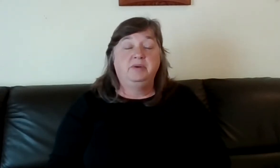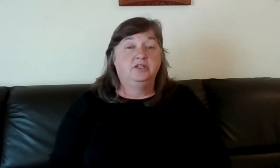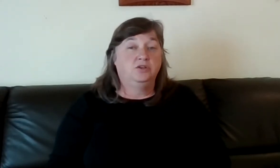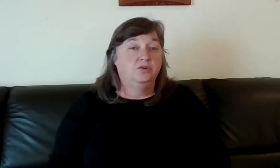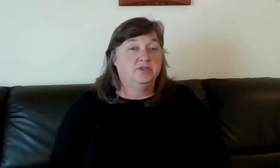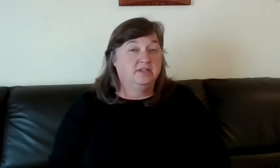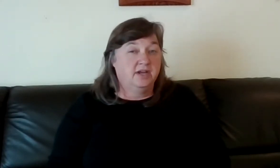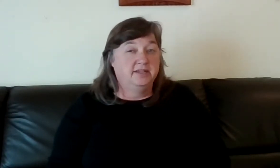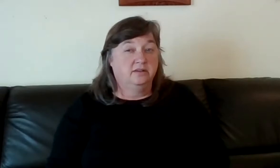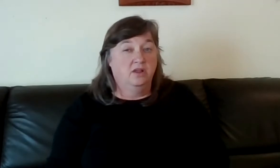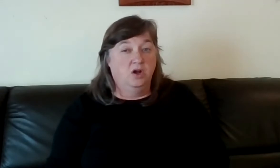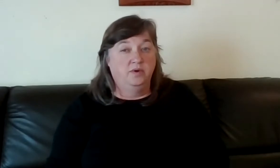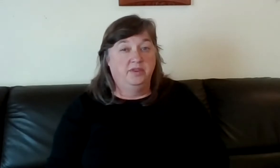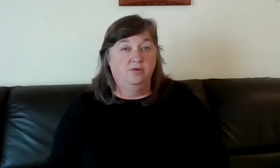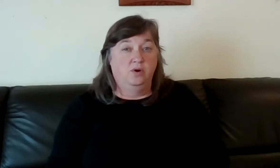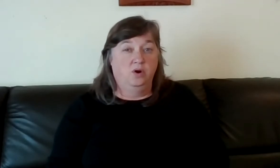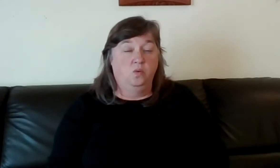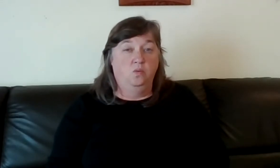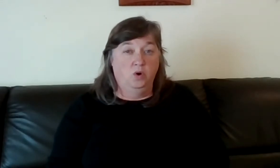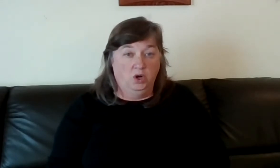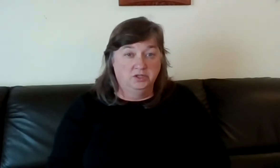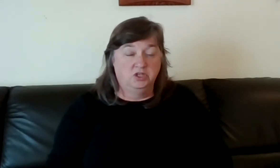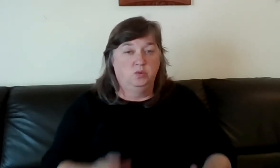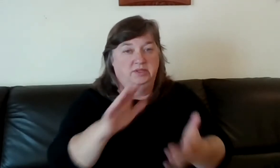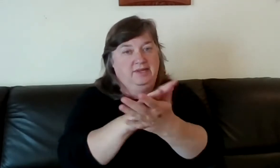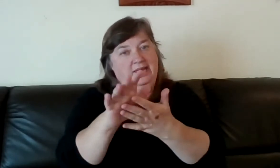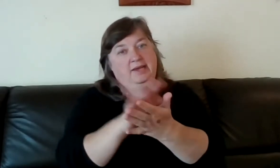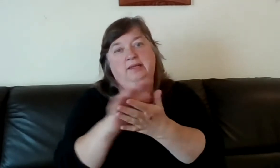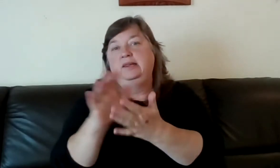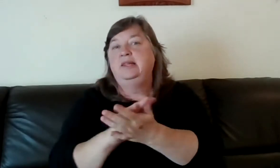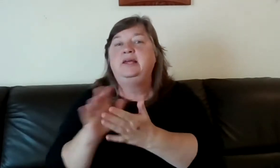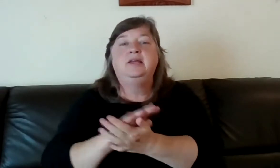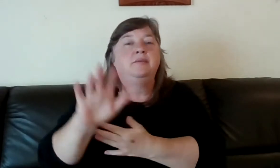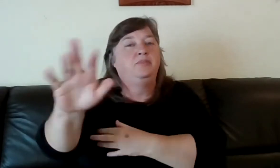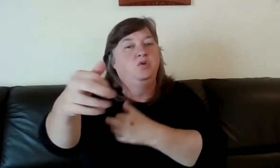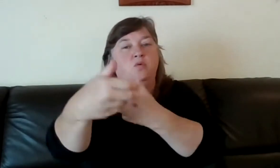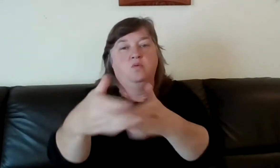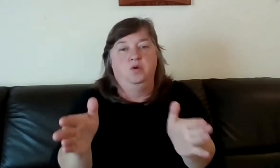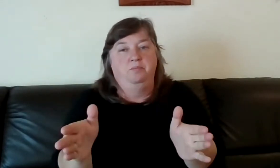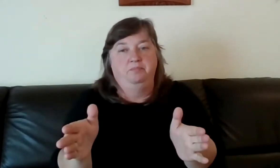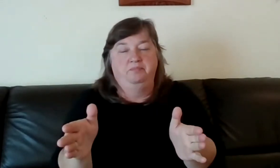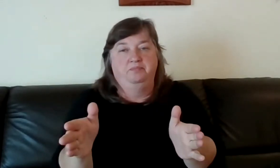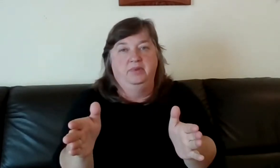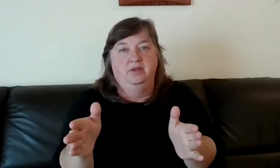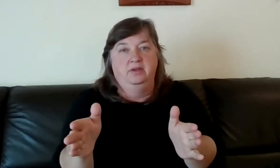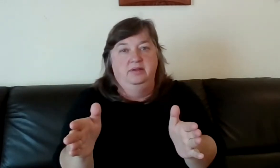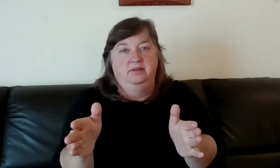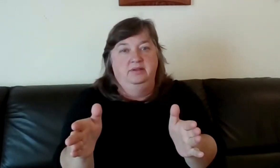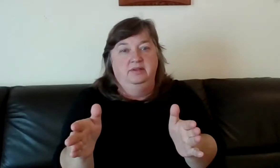because you're using signs along with your words, you would say, clean up your room. But